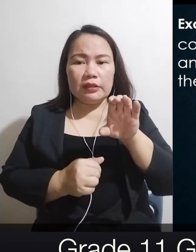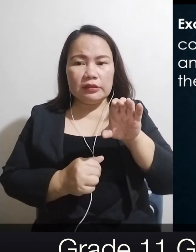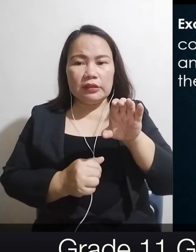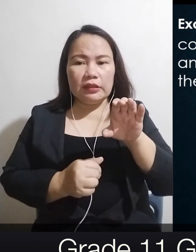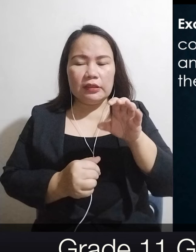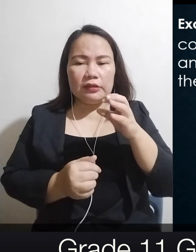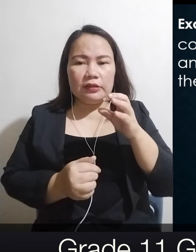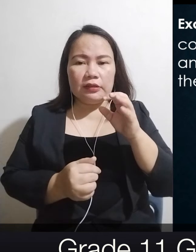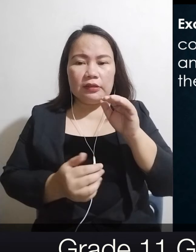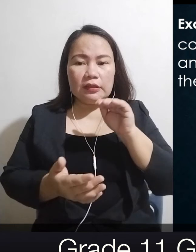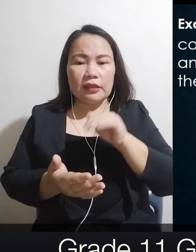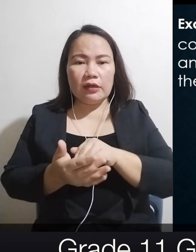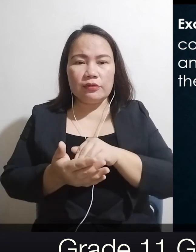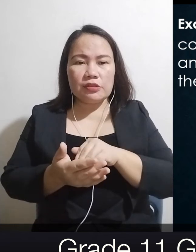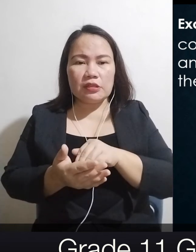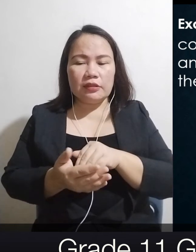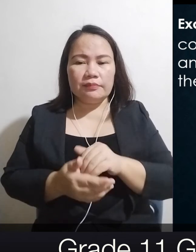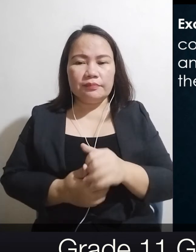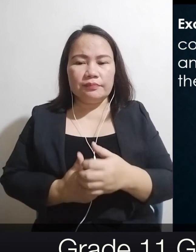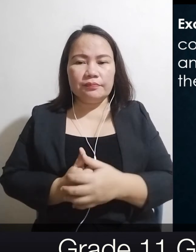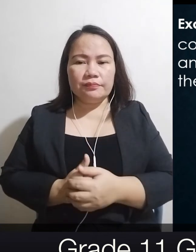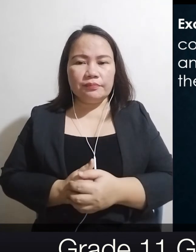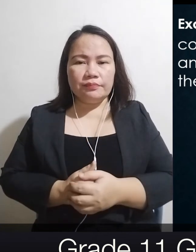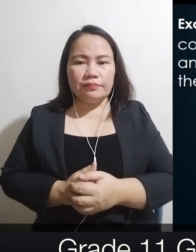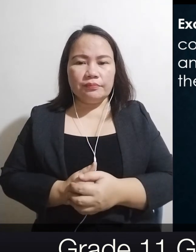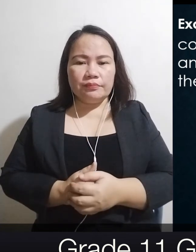is 100,000